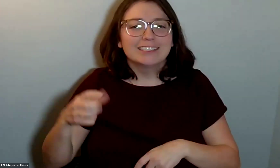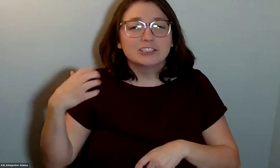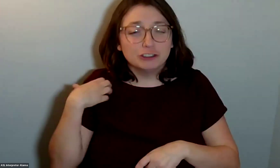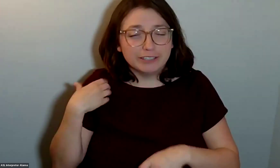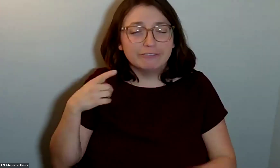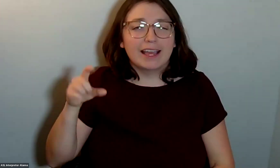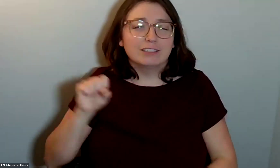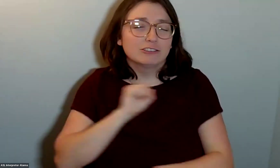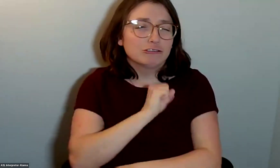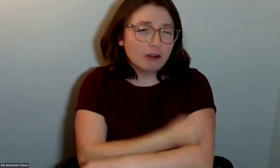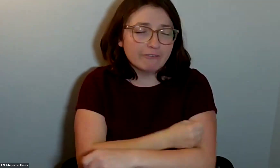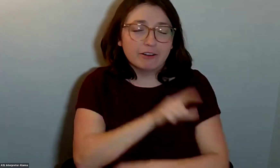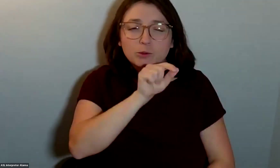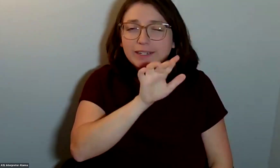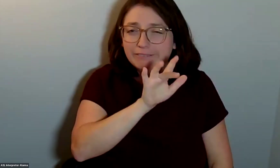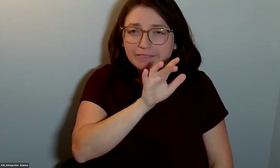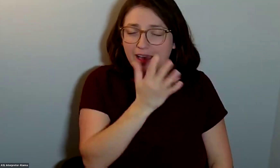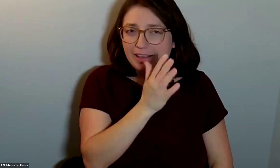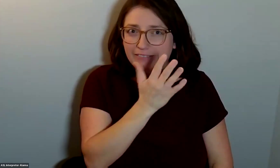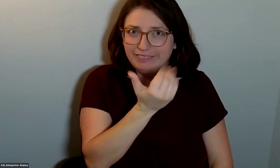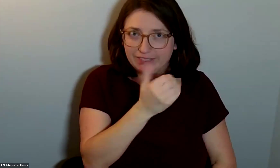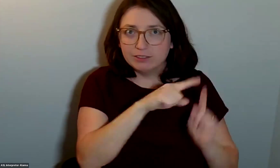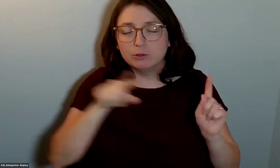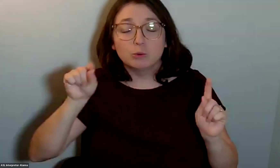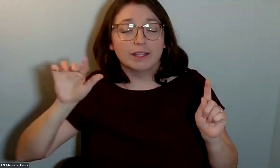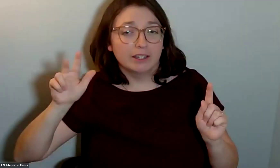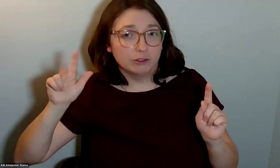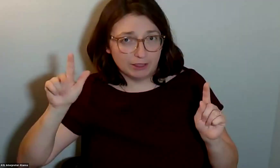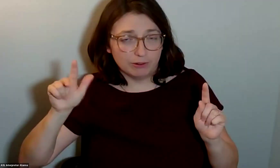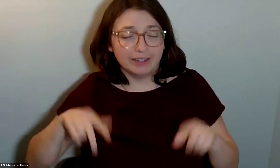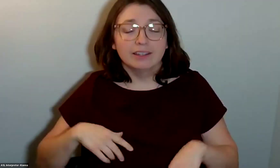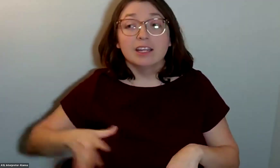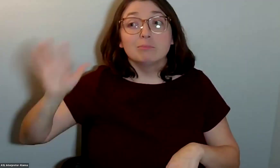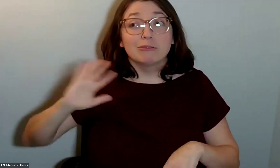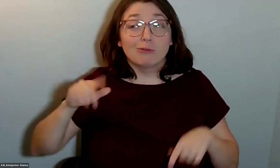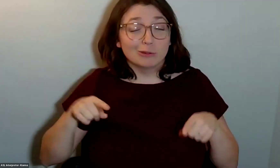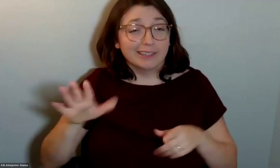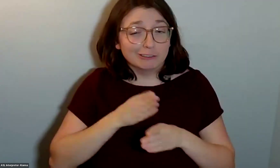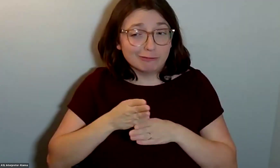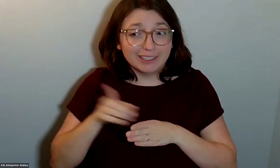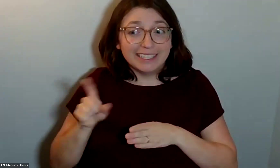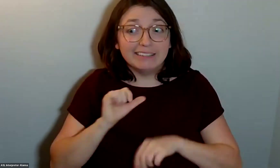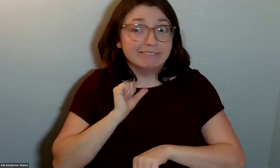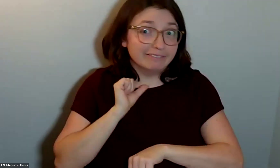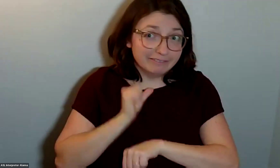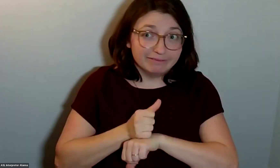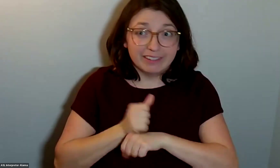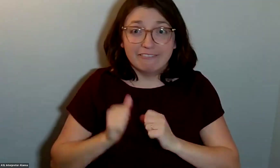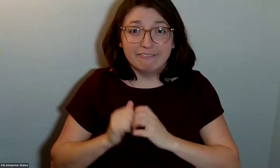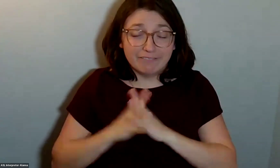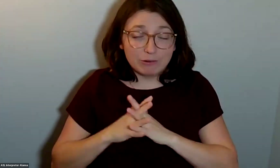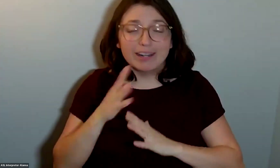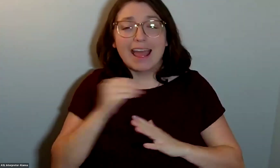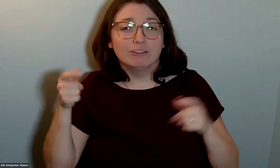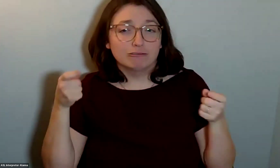from 2015 until 2023. Earlier in his career, he founded and directed Rochester's